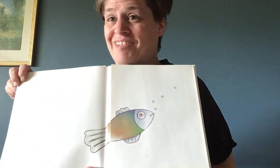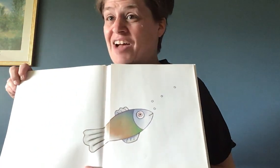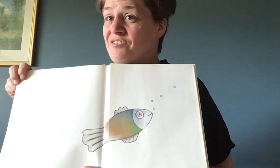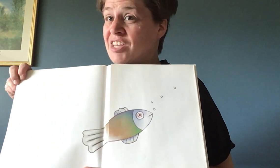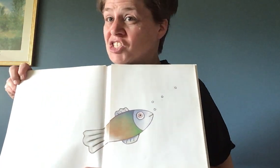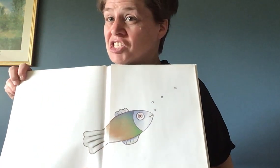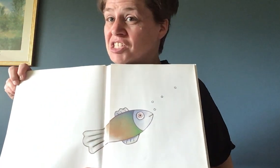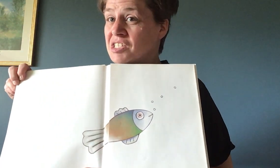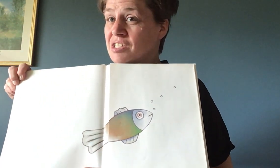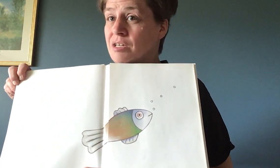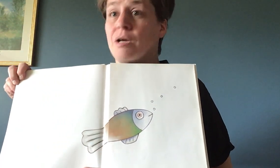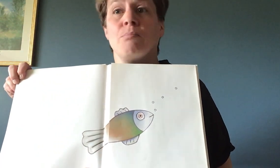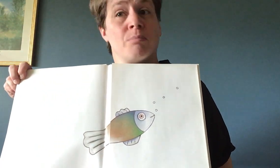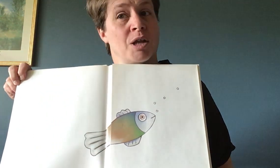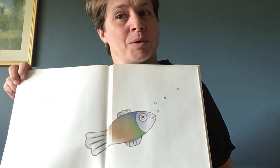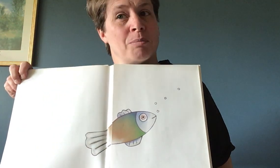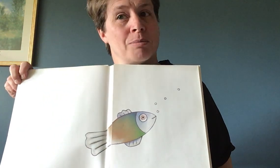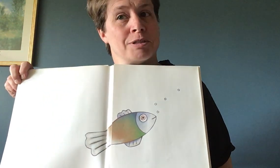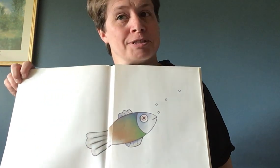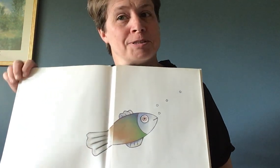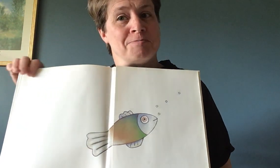A fish blowing bubbles.